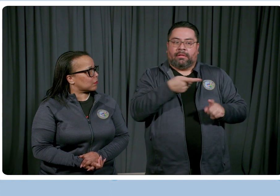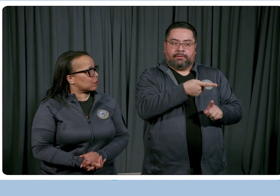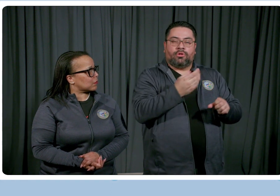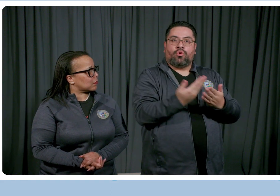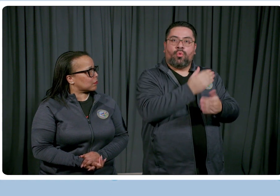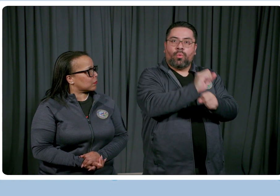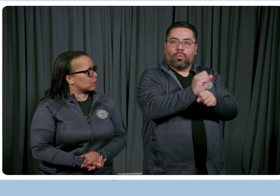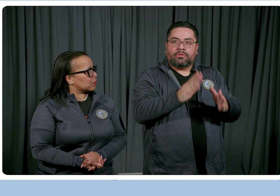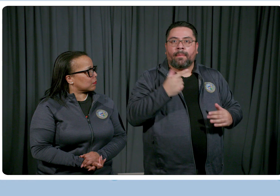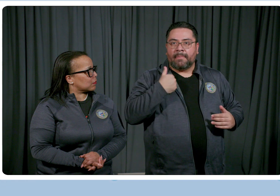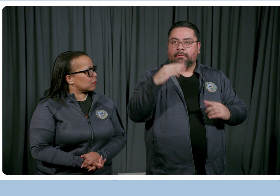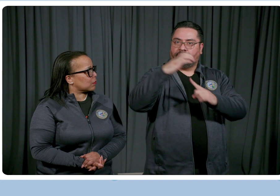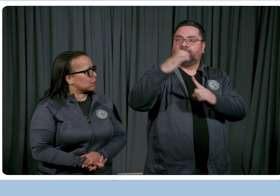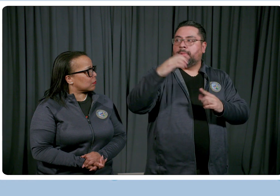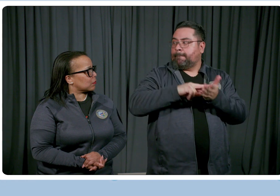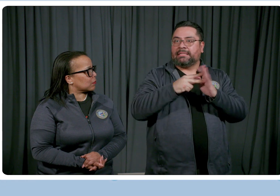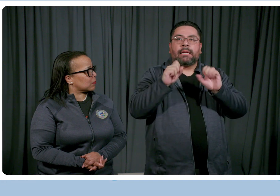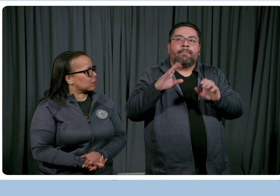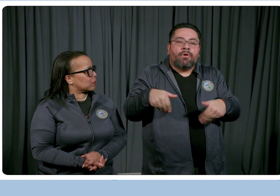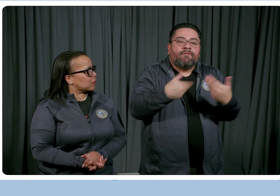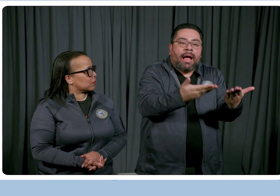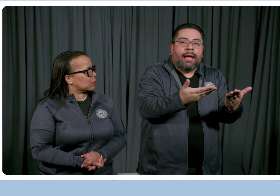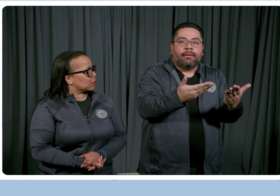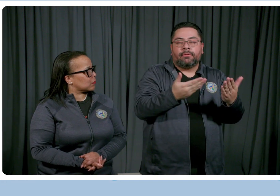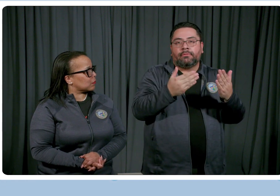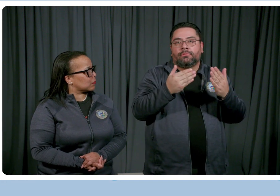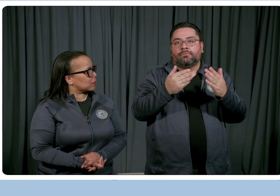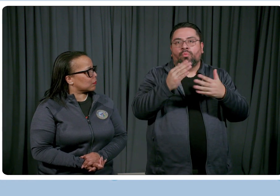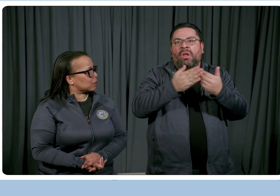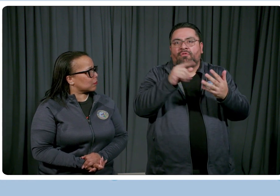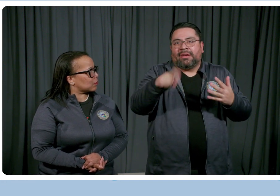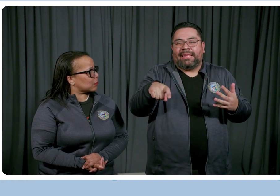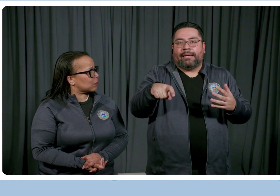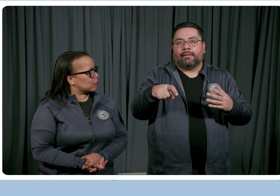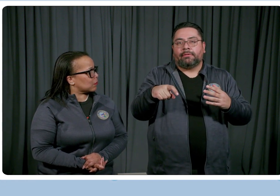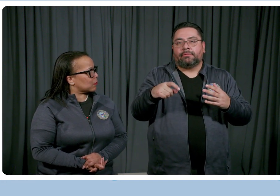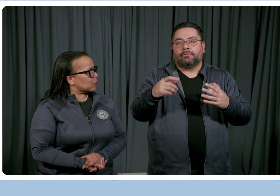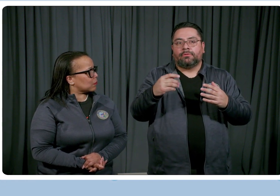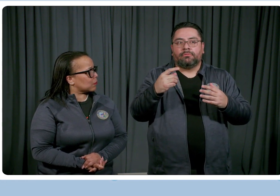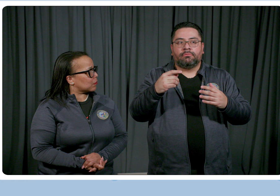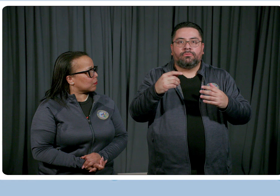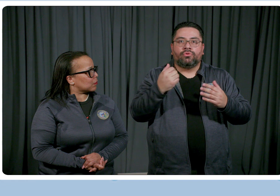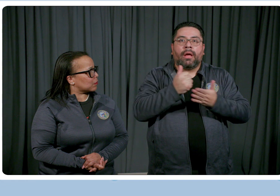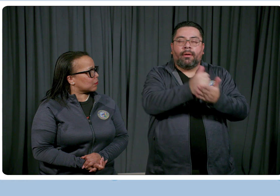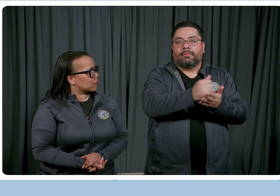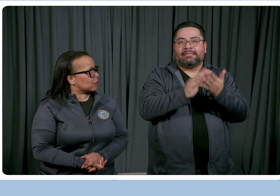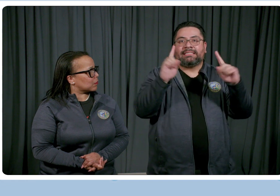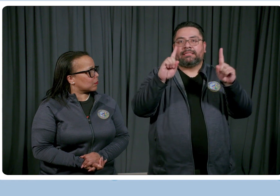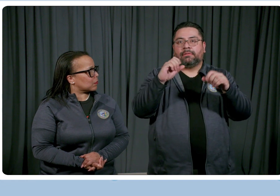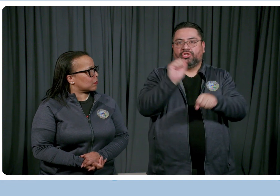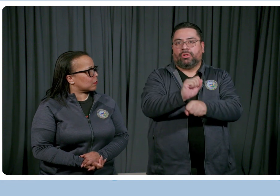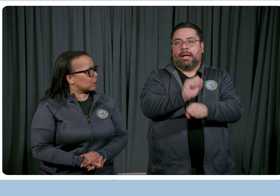their best, and that means providing them with anything within reason that will help them be the best they can be at the